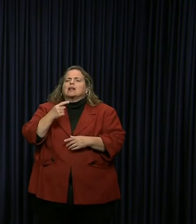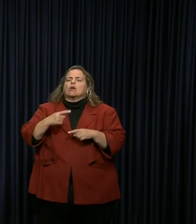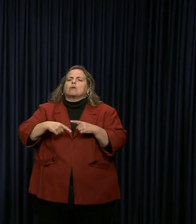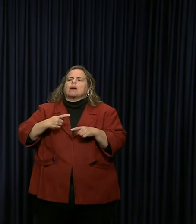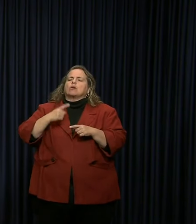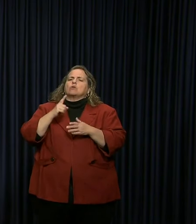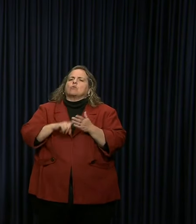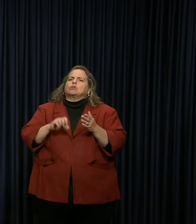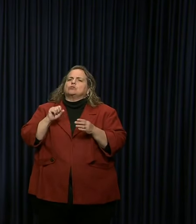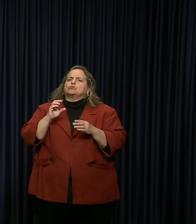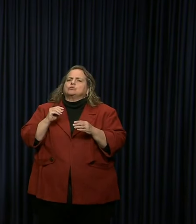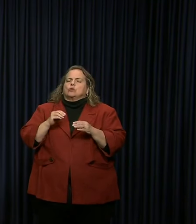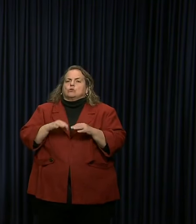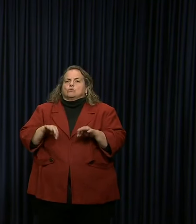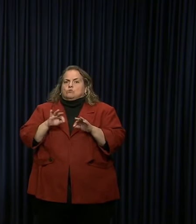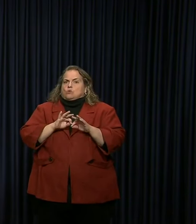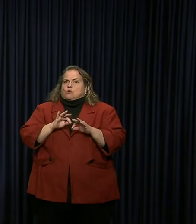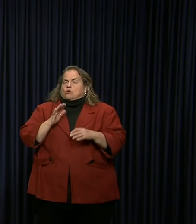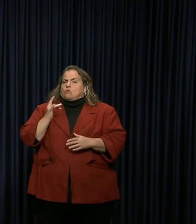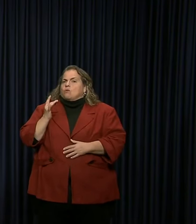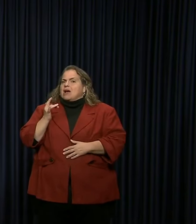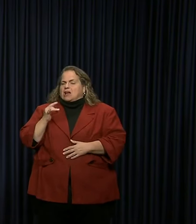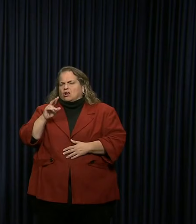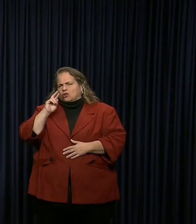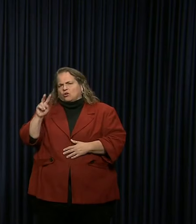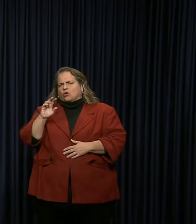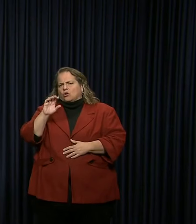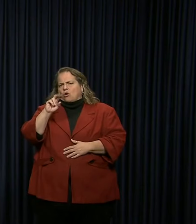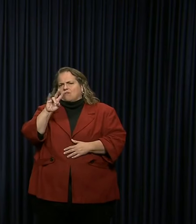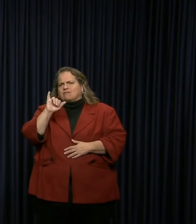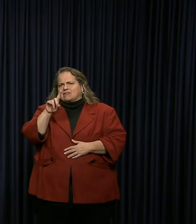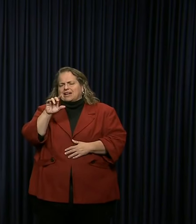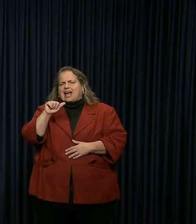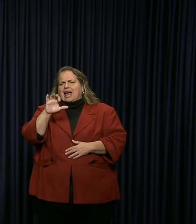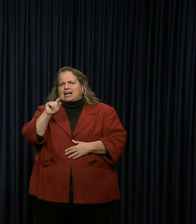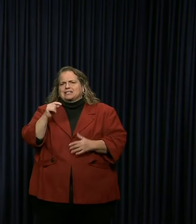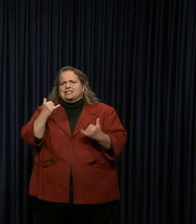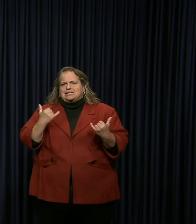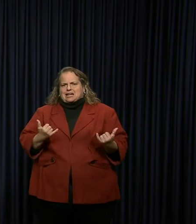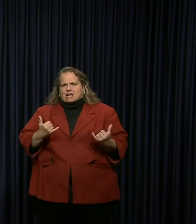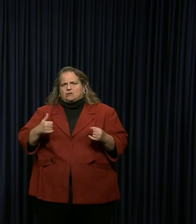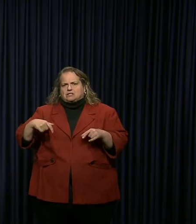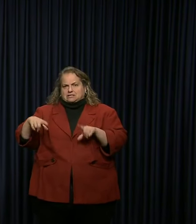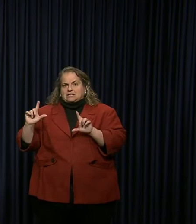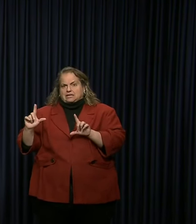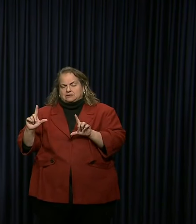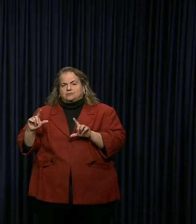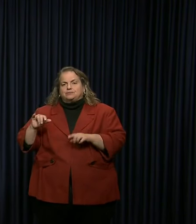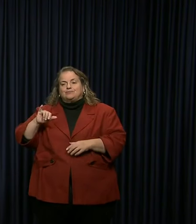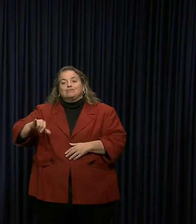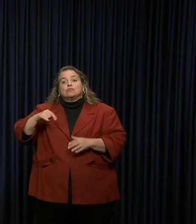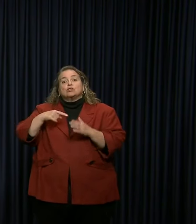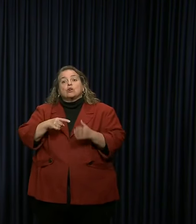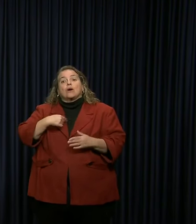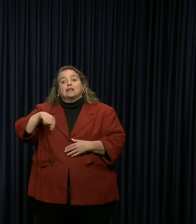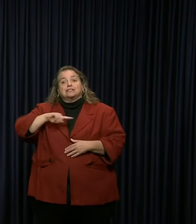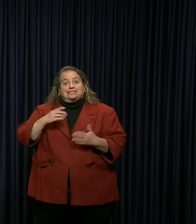are about, let's look at the COVID Act Now slide. You know, that shows us, you know, here in